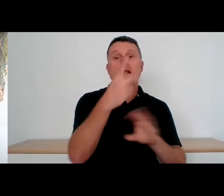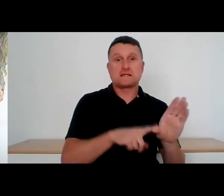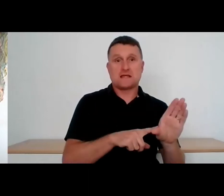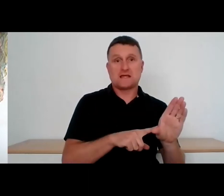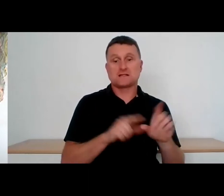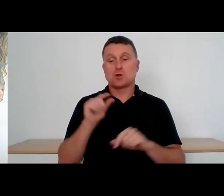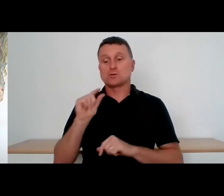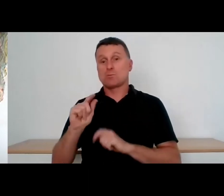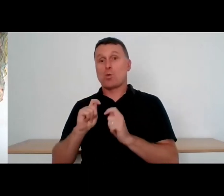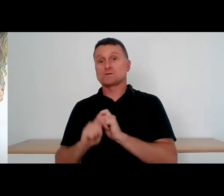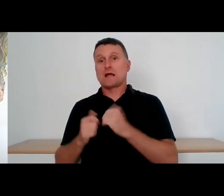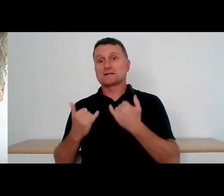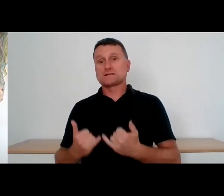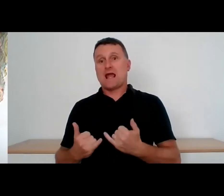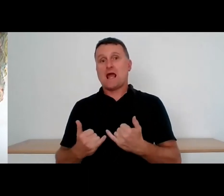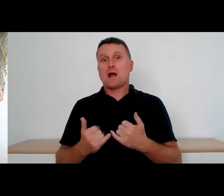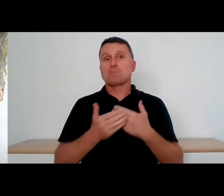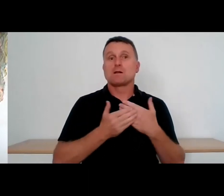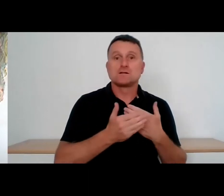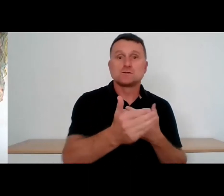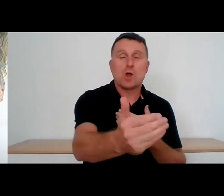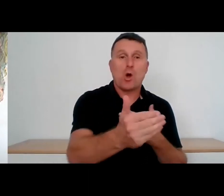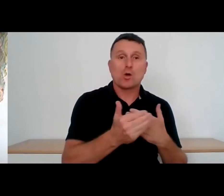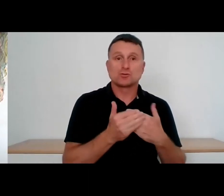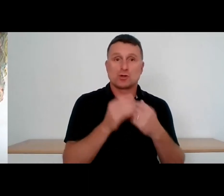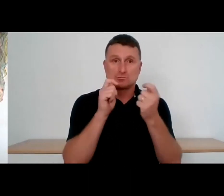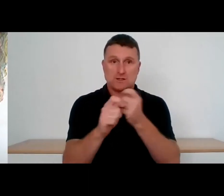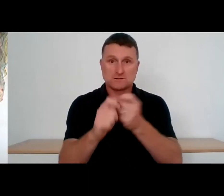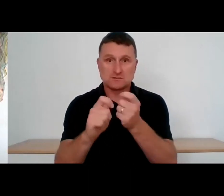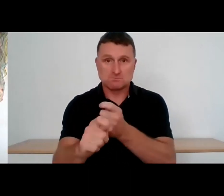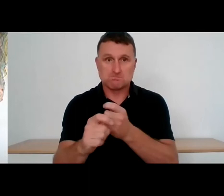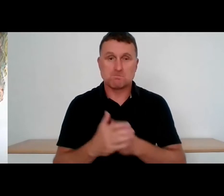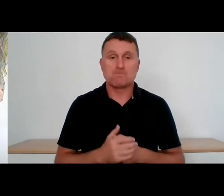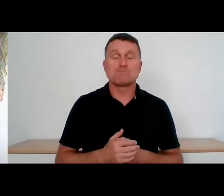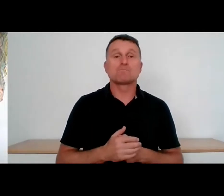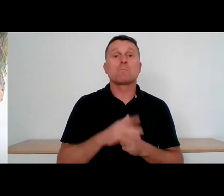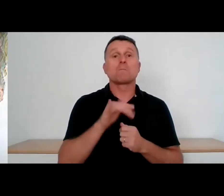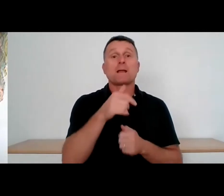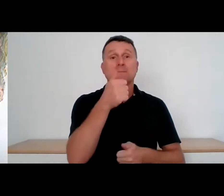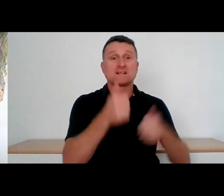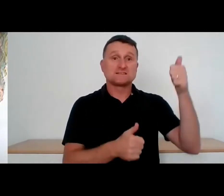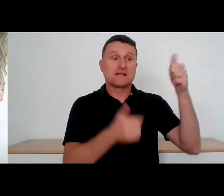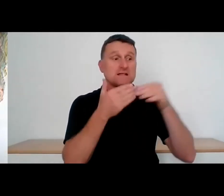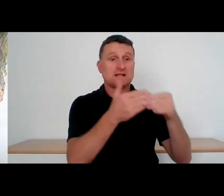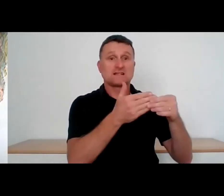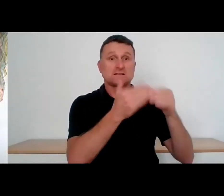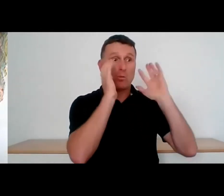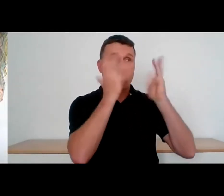Or maybe your senior leadership is nervous about what a policy might mean for their budget.